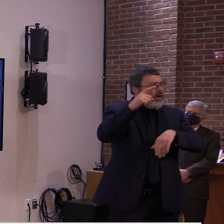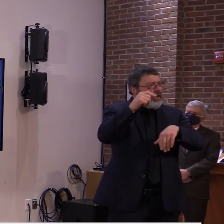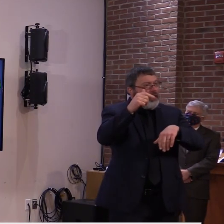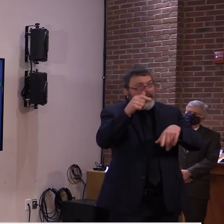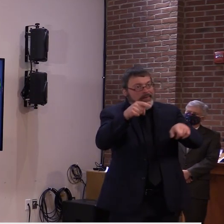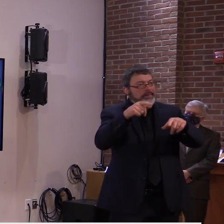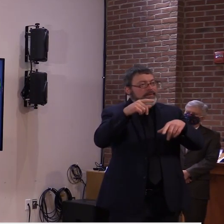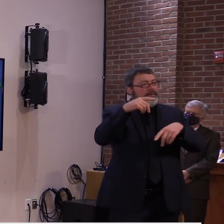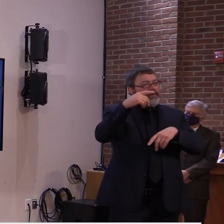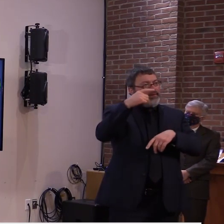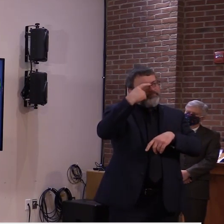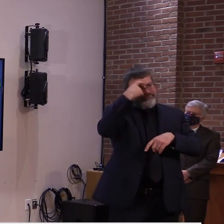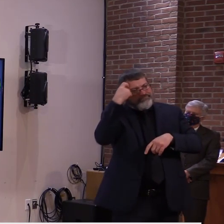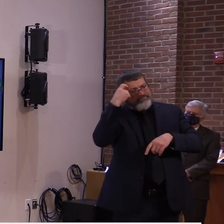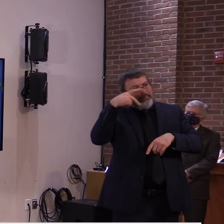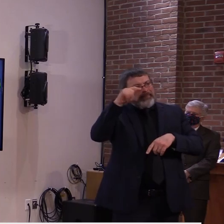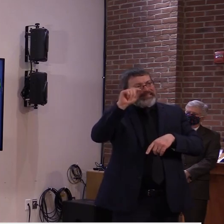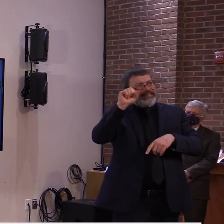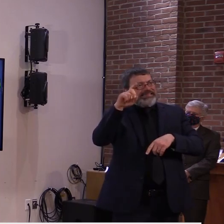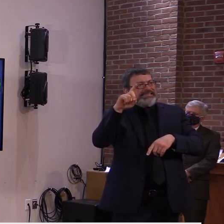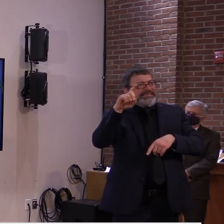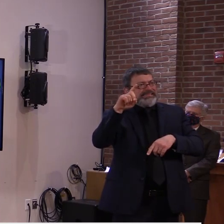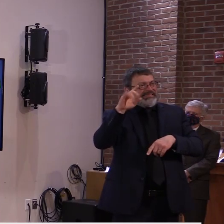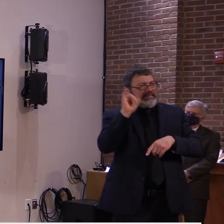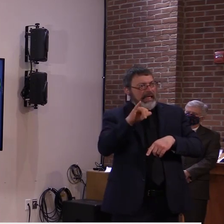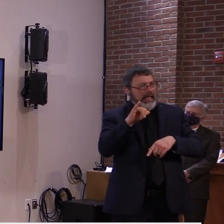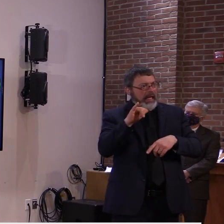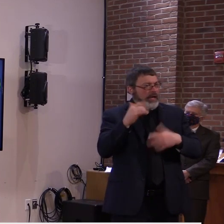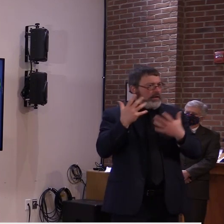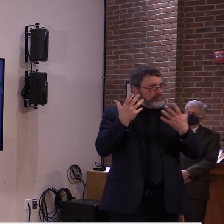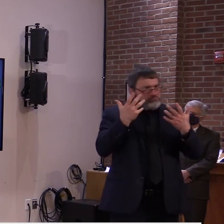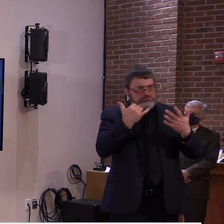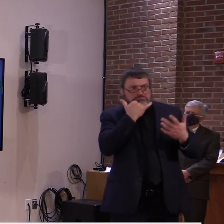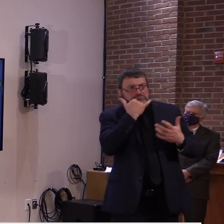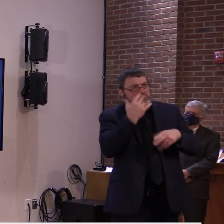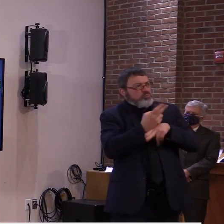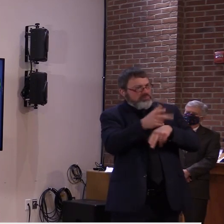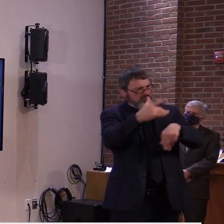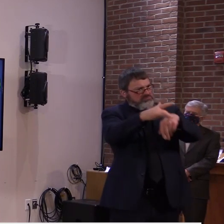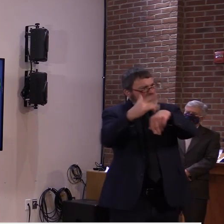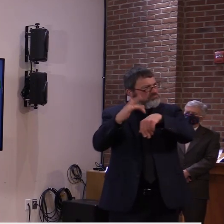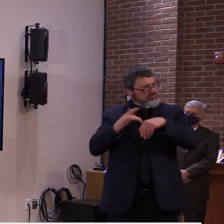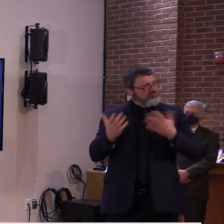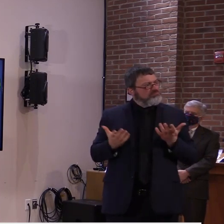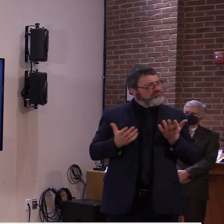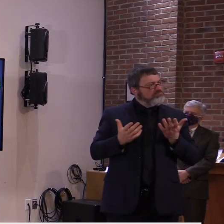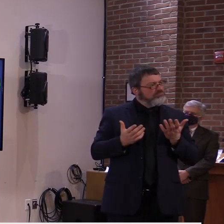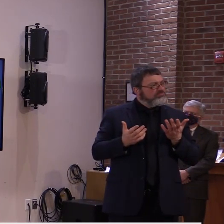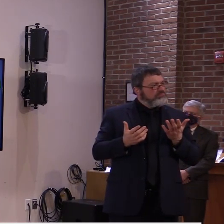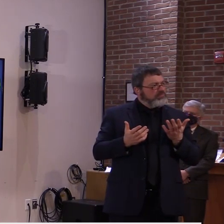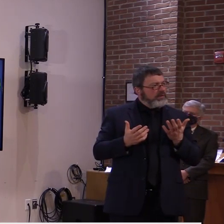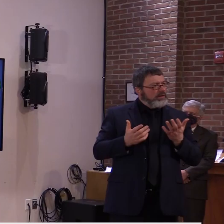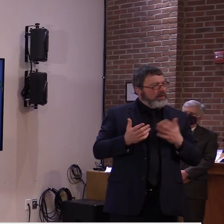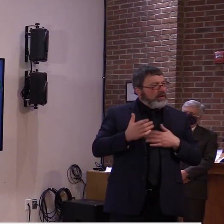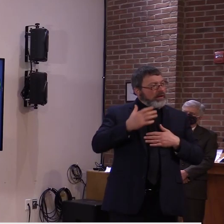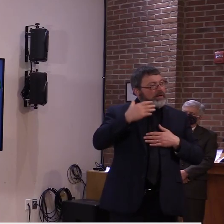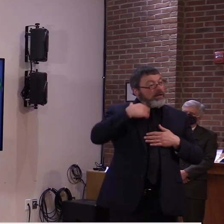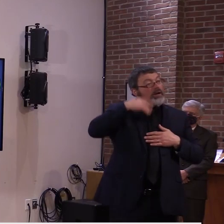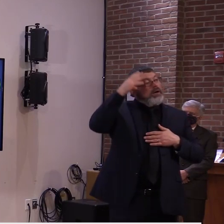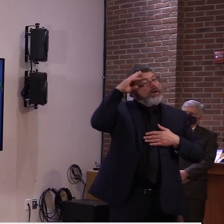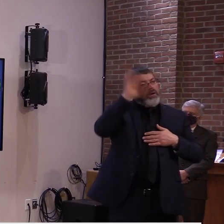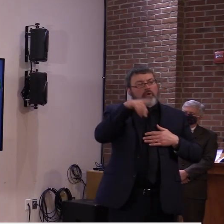many of these veterans use these facilities to help communicate with others that are going through